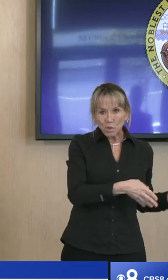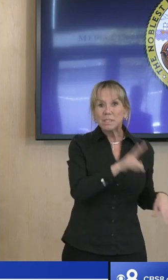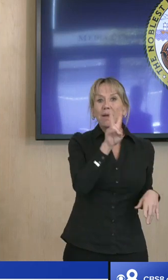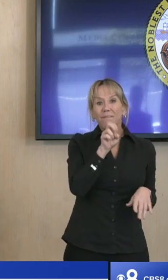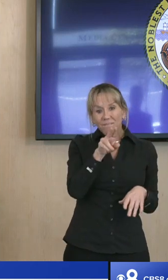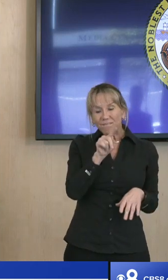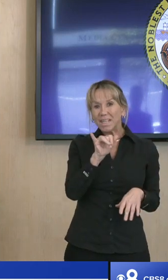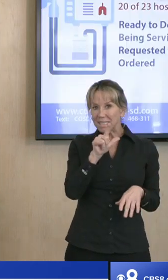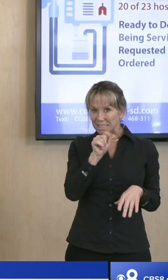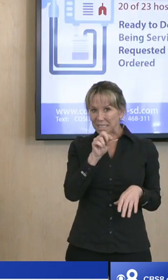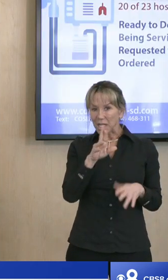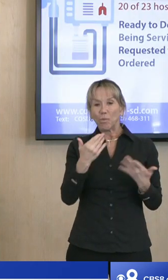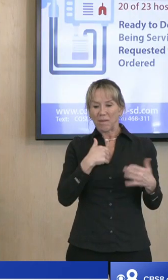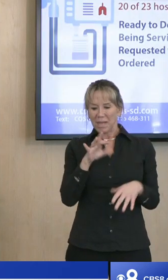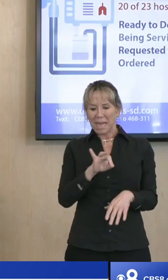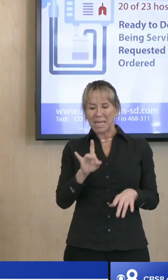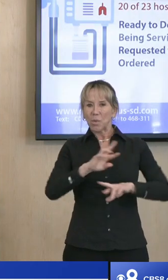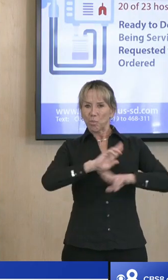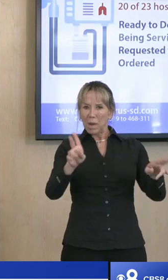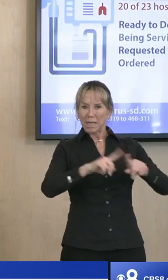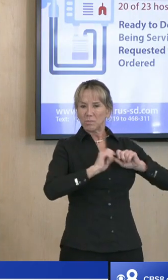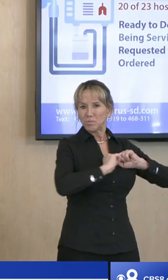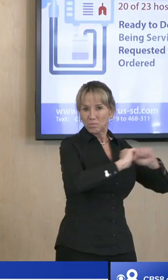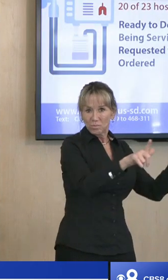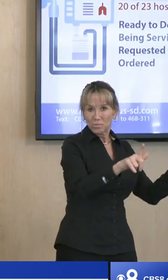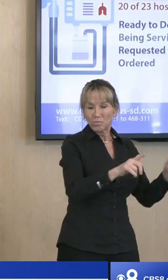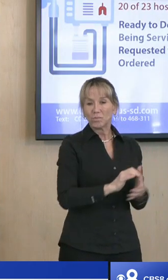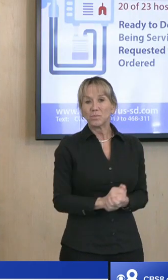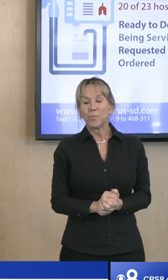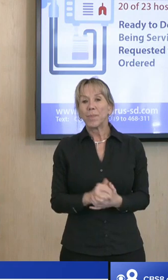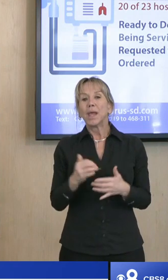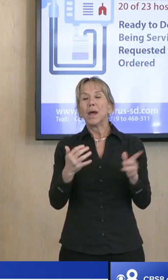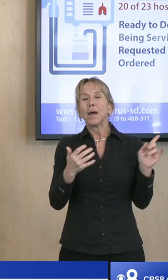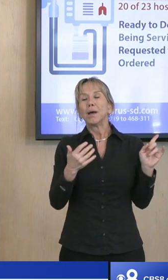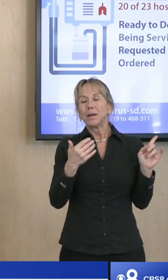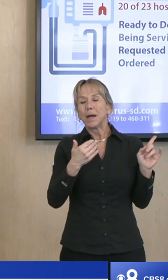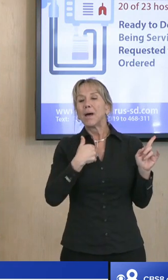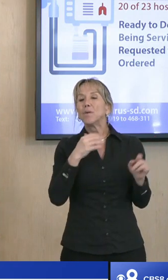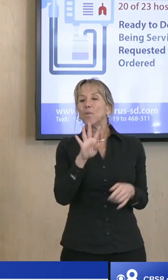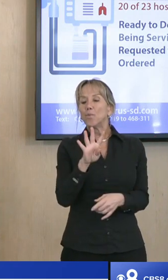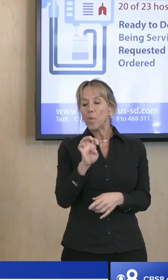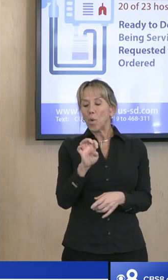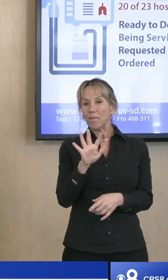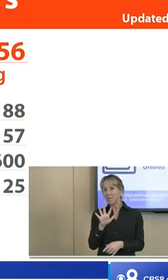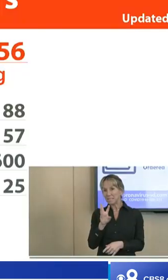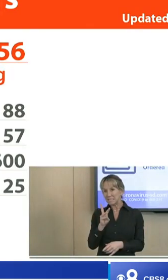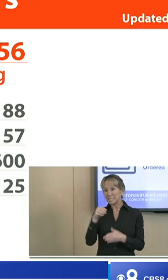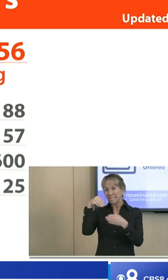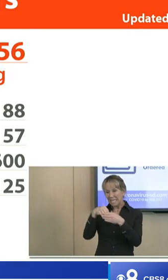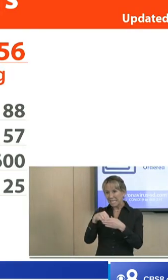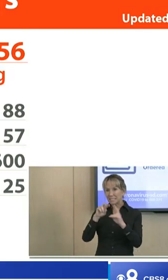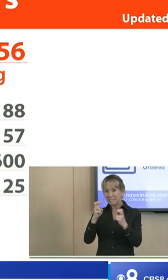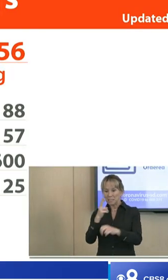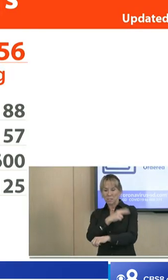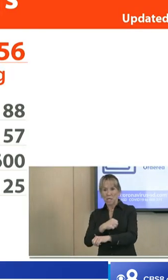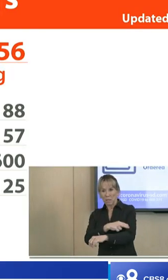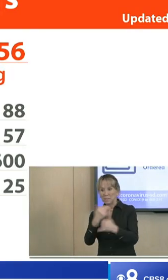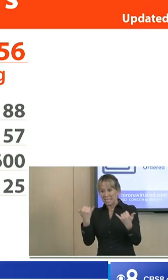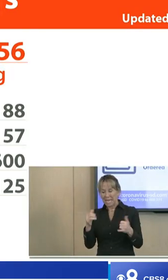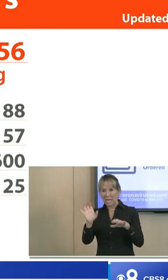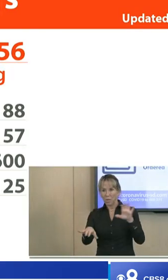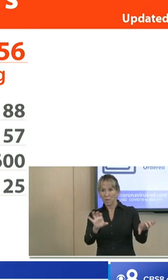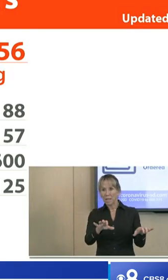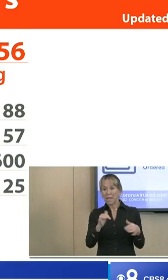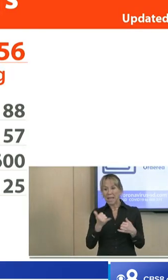to deploy right now. However, there are, thank you, 456 out in the hospital systems. We are not going to deploy